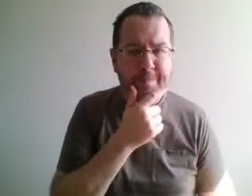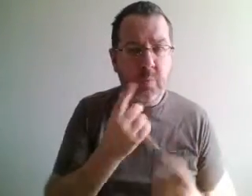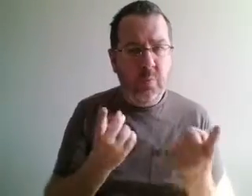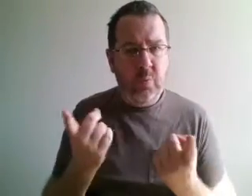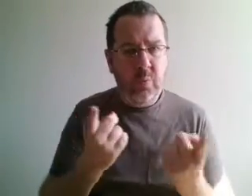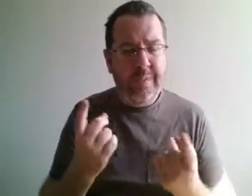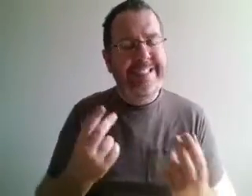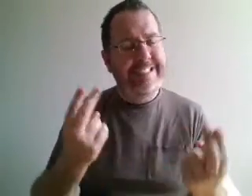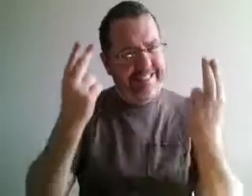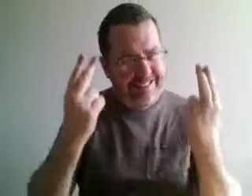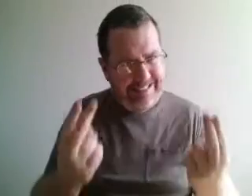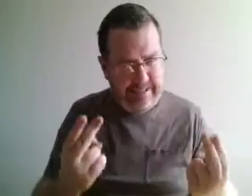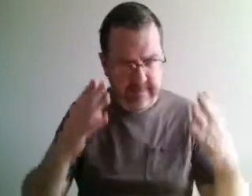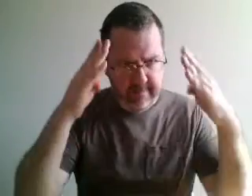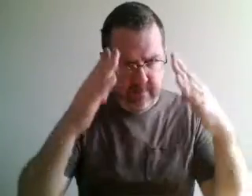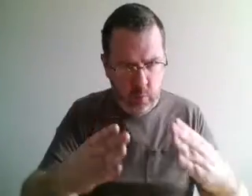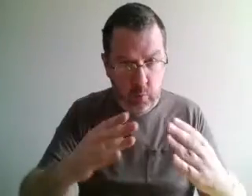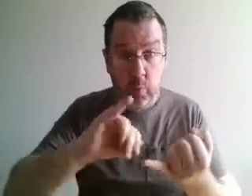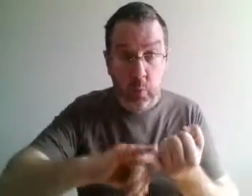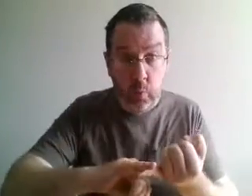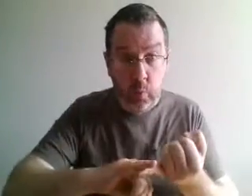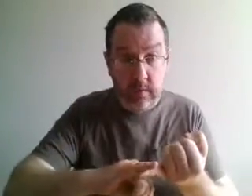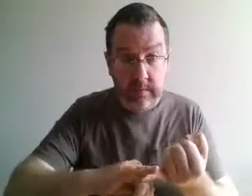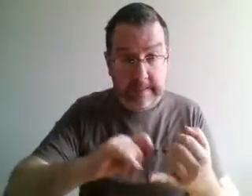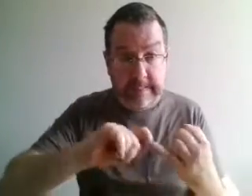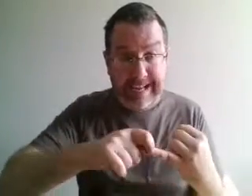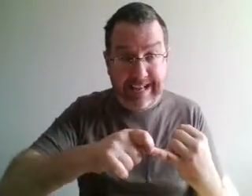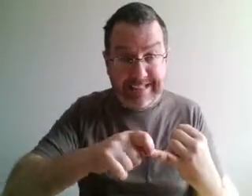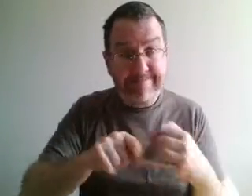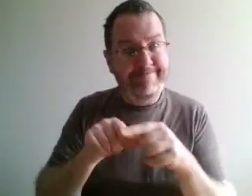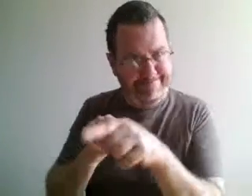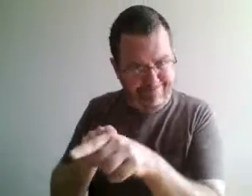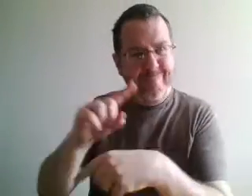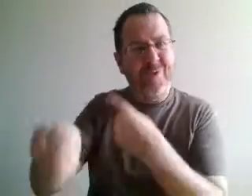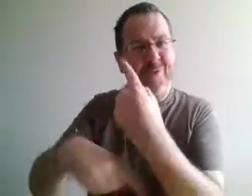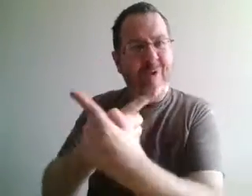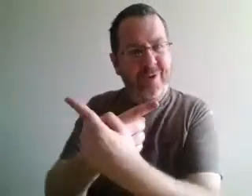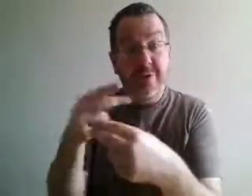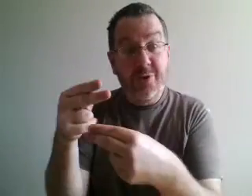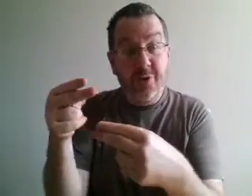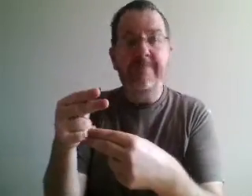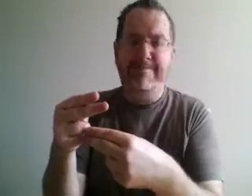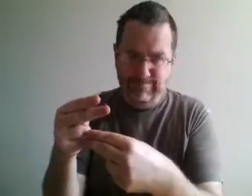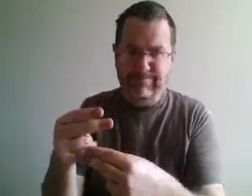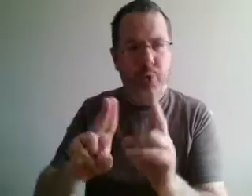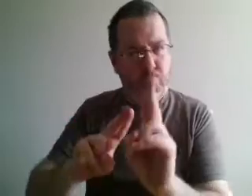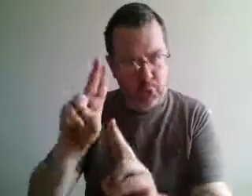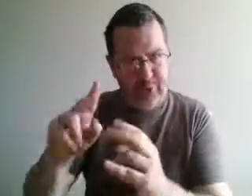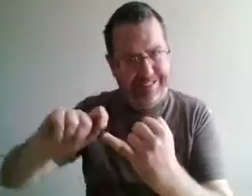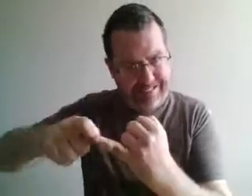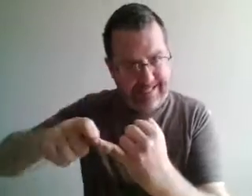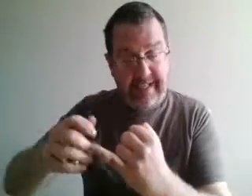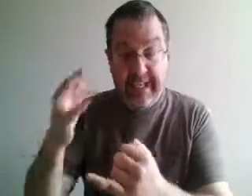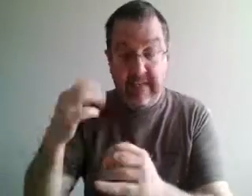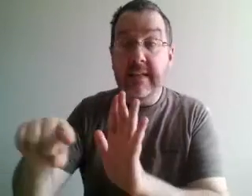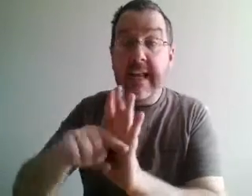lot of our testing on frontline staff like this nurse. If she's negative, then she's in a good position to come back into the